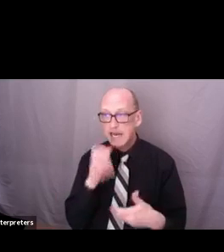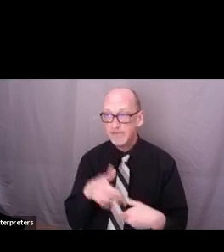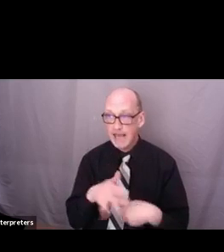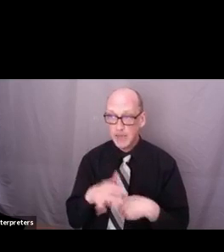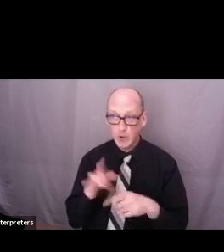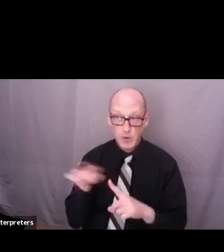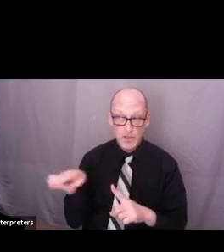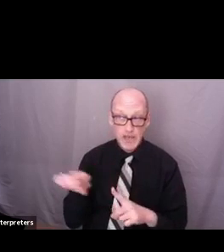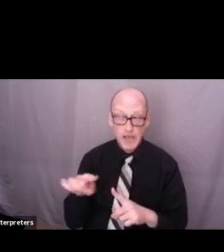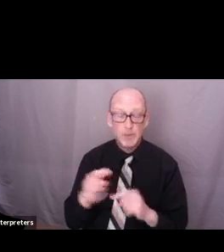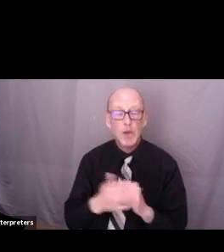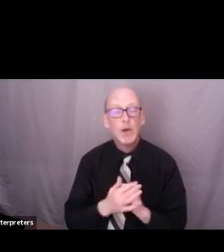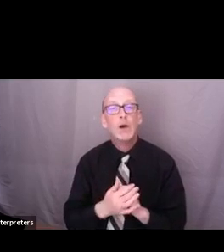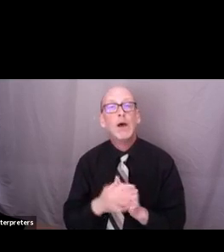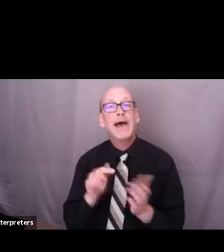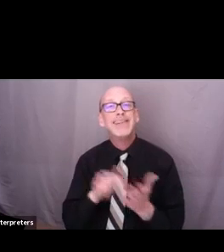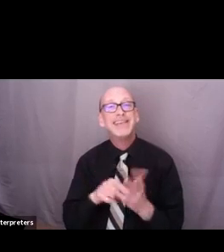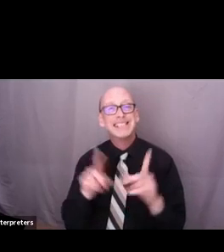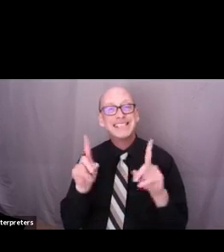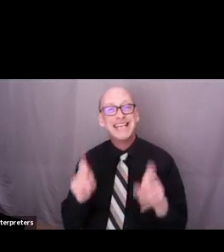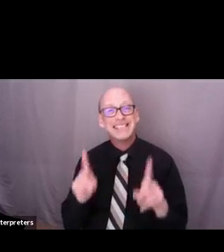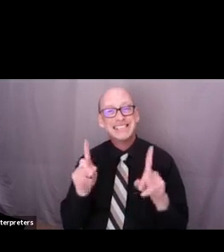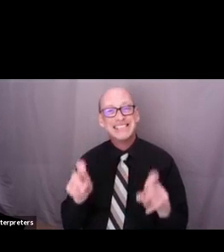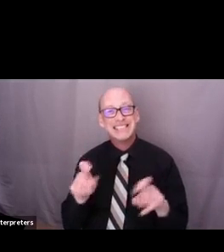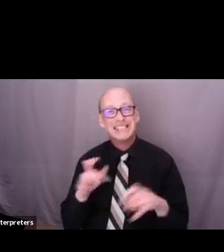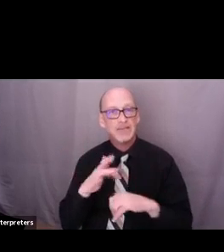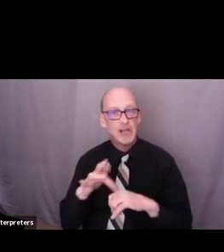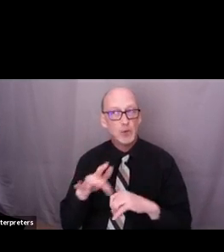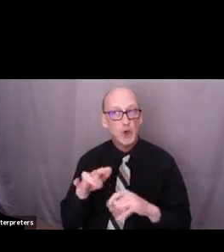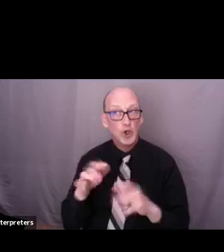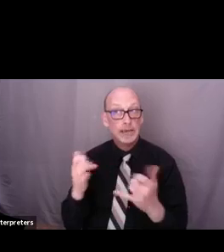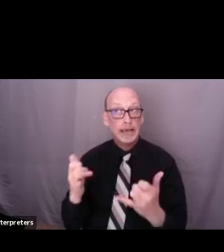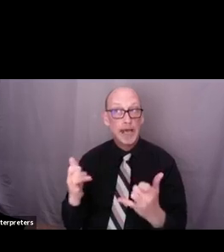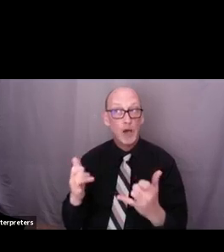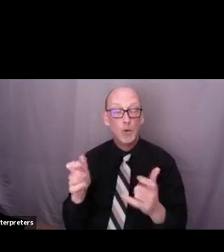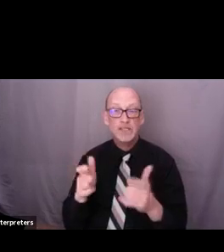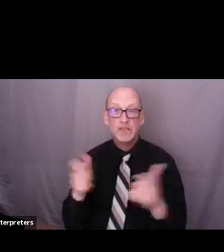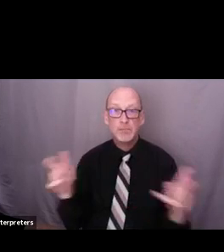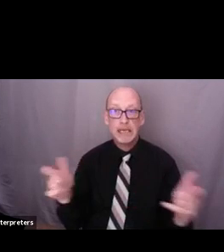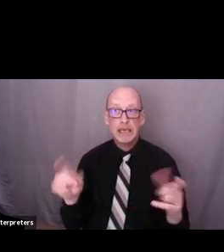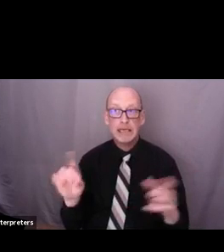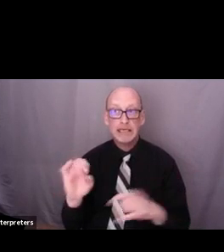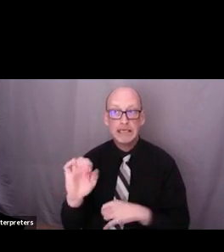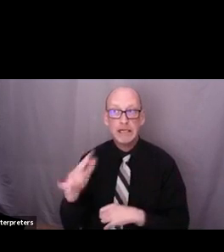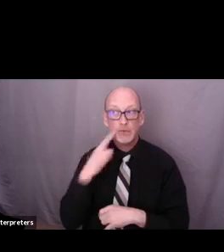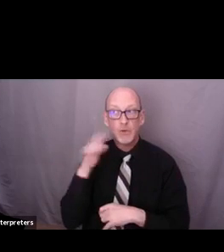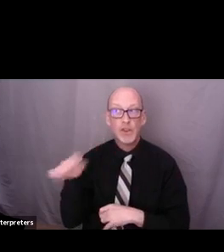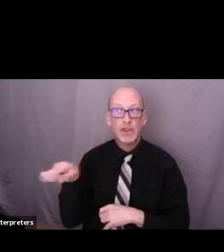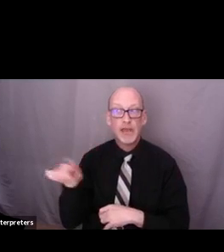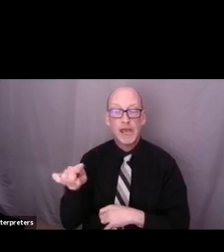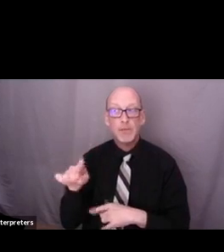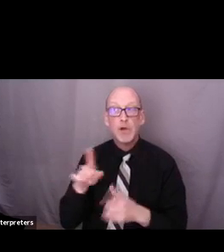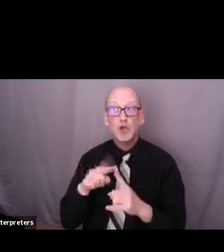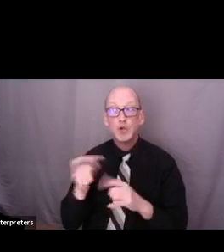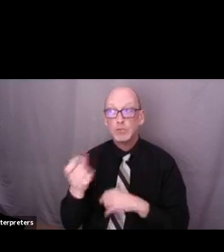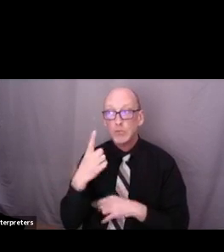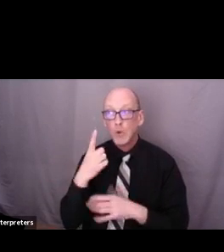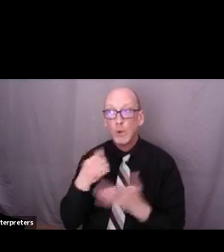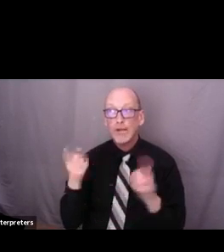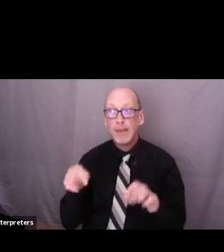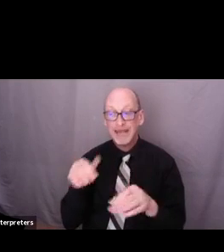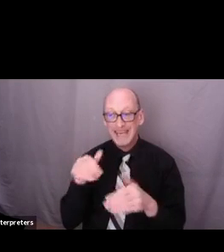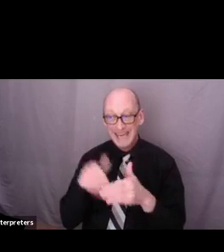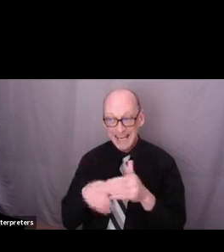them. Again, this testing availability to them now is huge for the ability for them to understand what's going on in